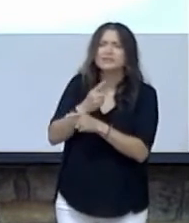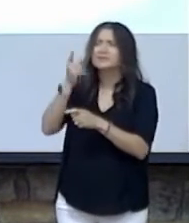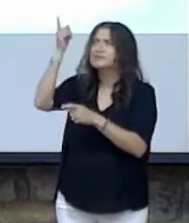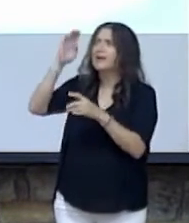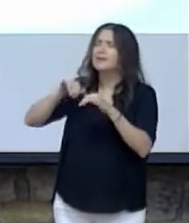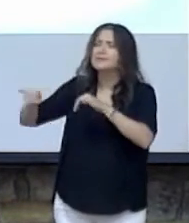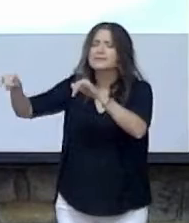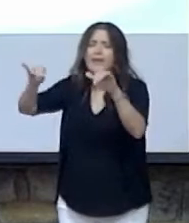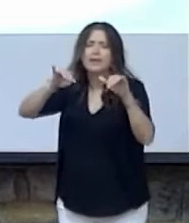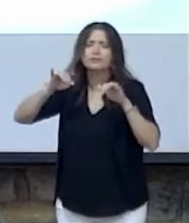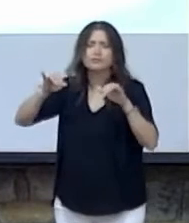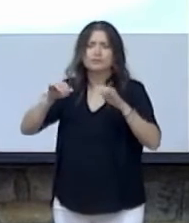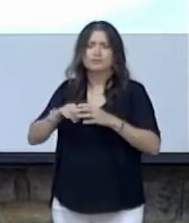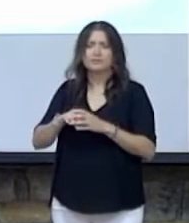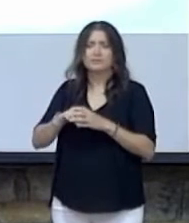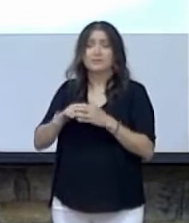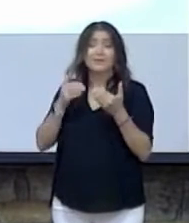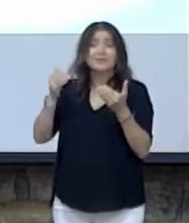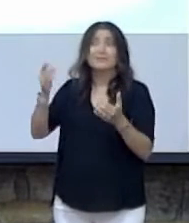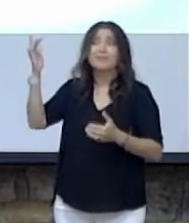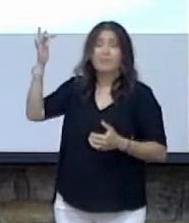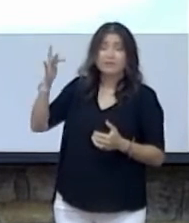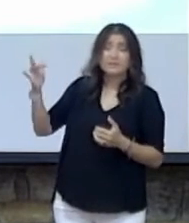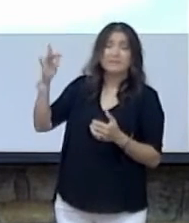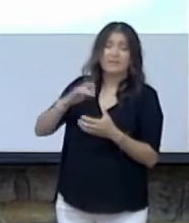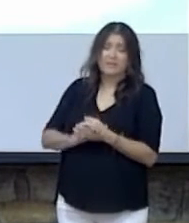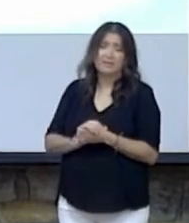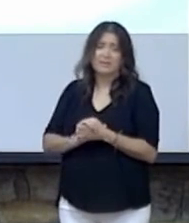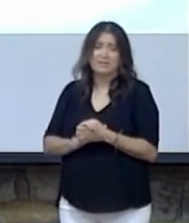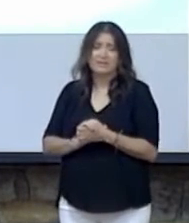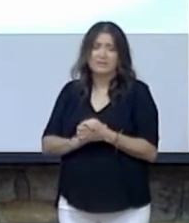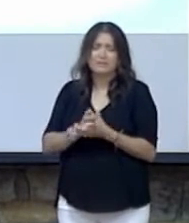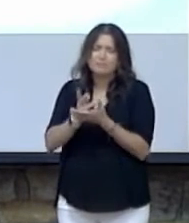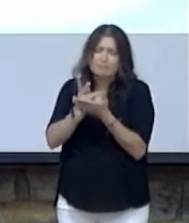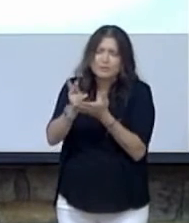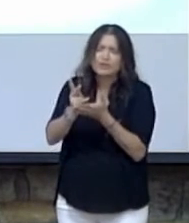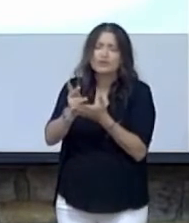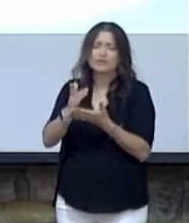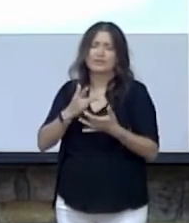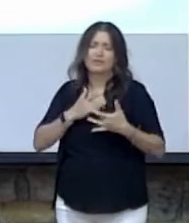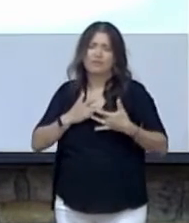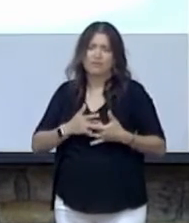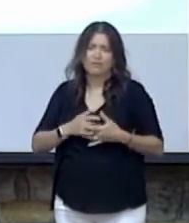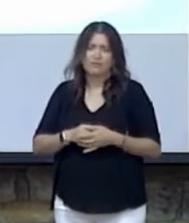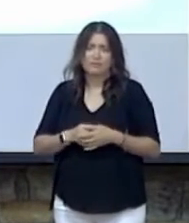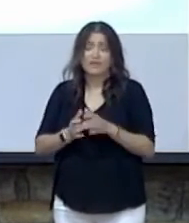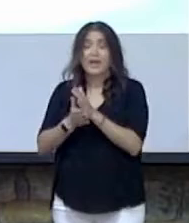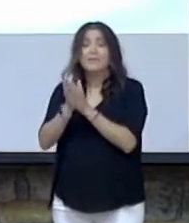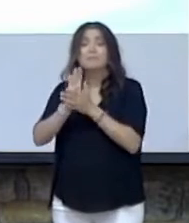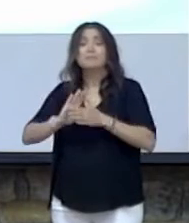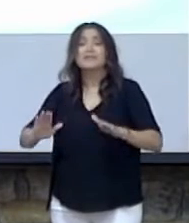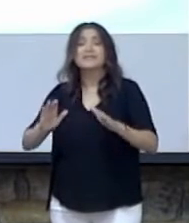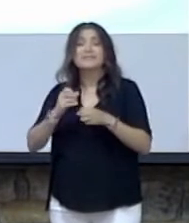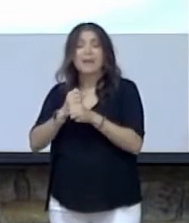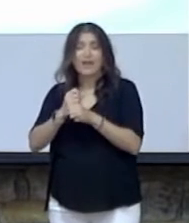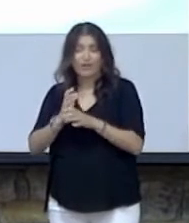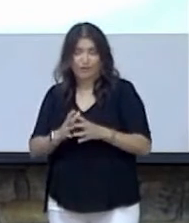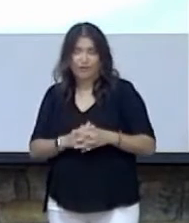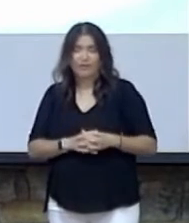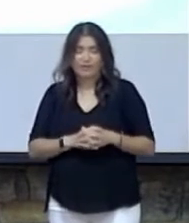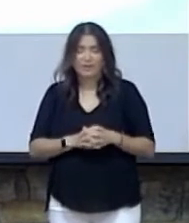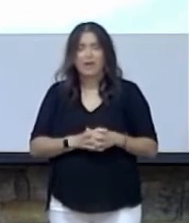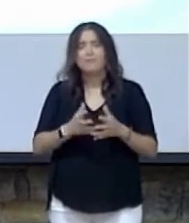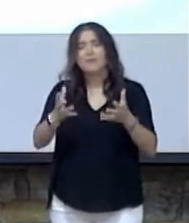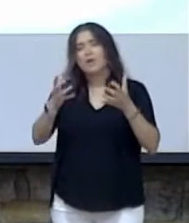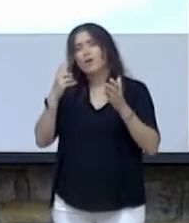living. The need to be merciful, pure in heart, peacemakers. But I want you to notice